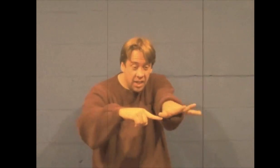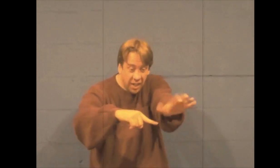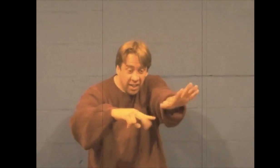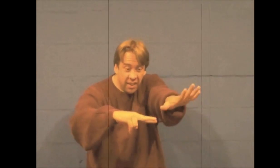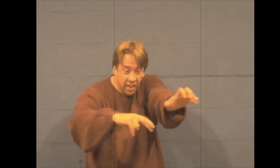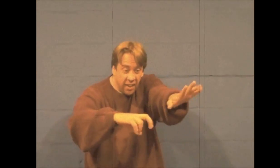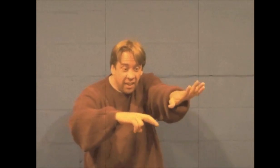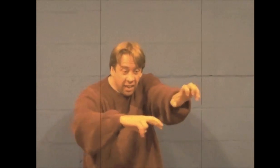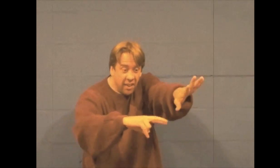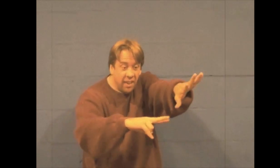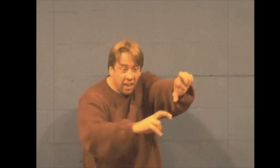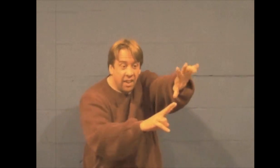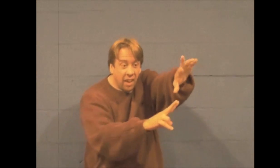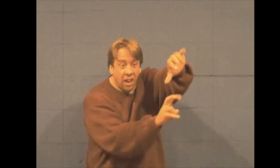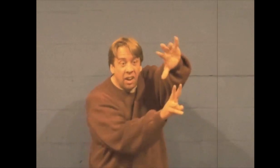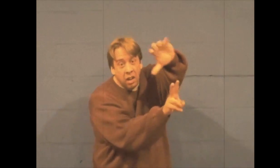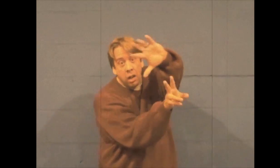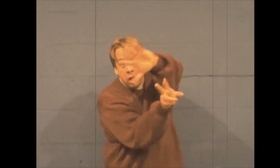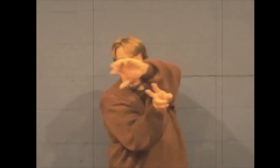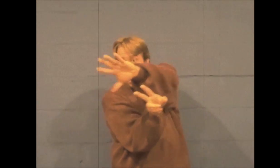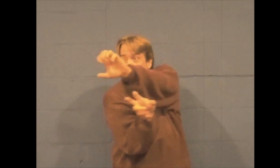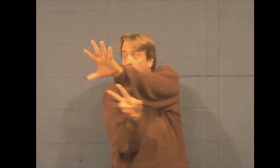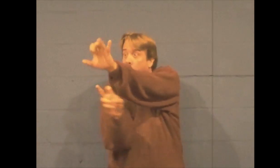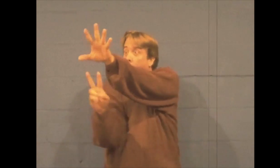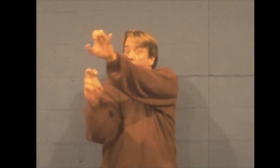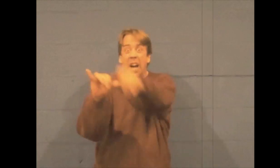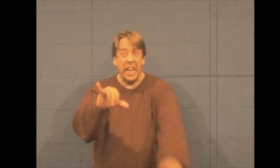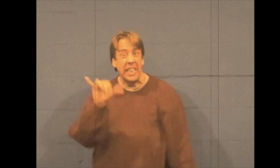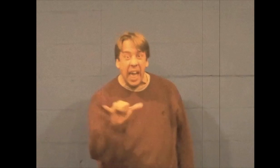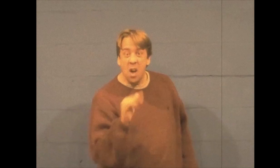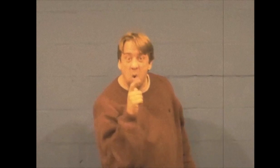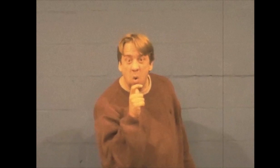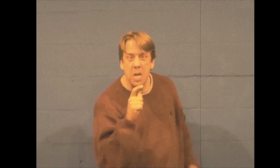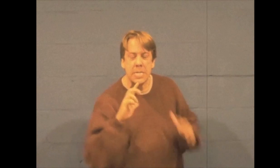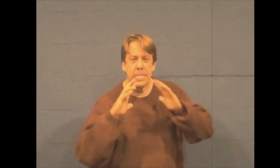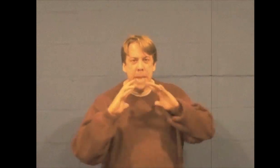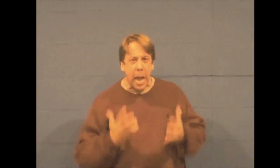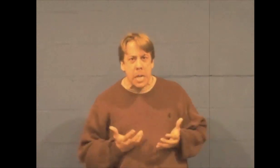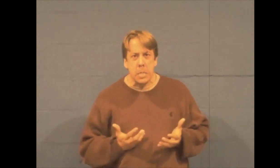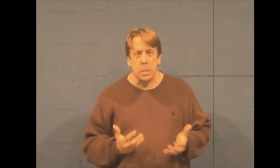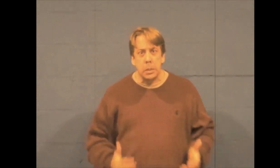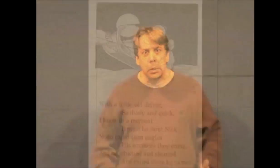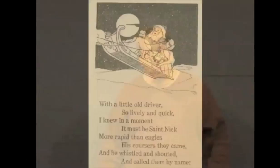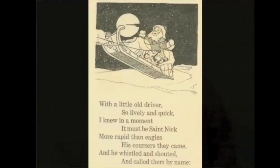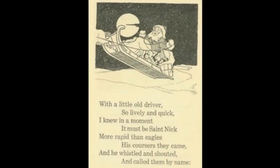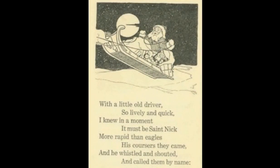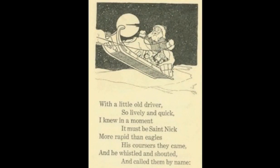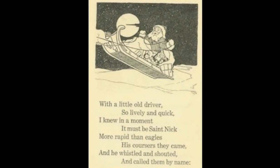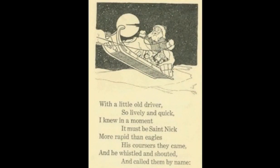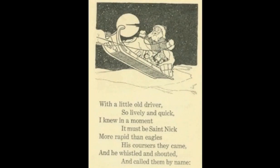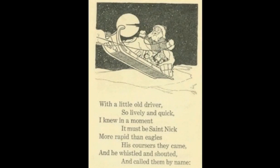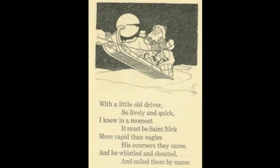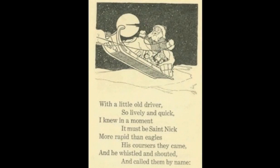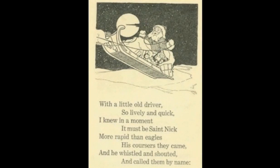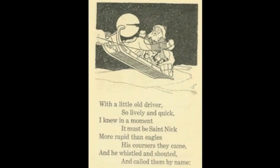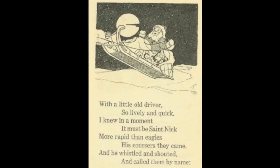looked again, and the sled and the reindeer started to fly into the air. It was that Santa Claus guy.